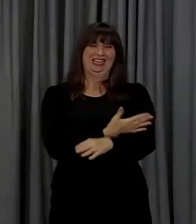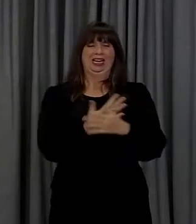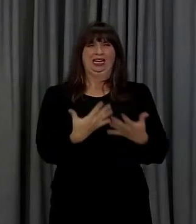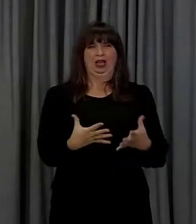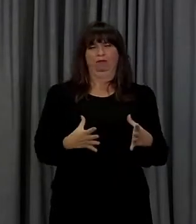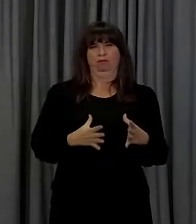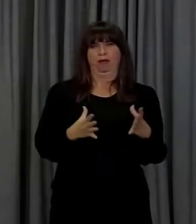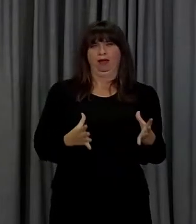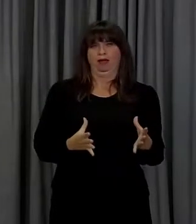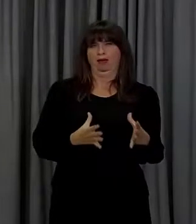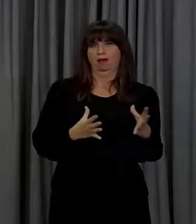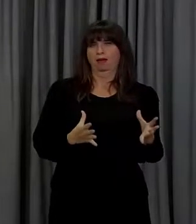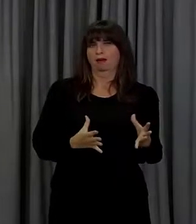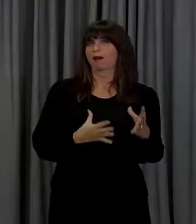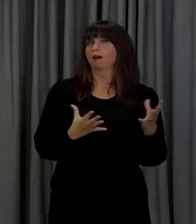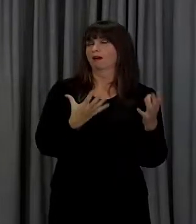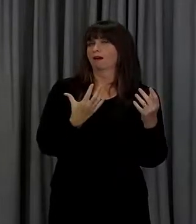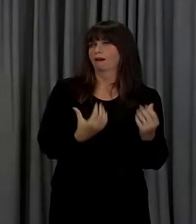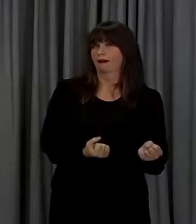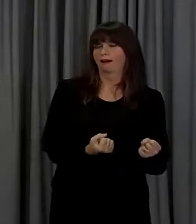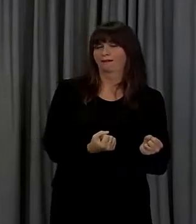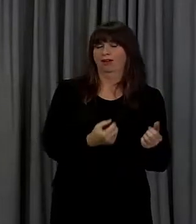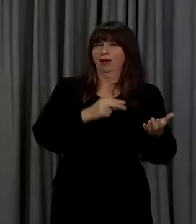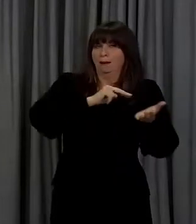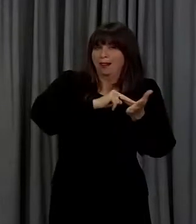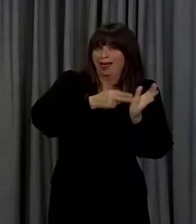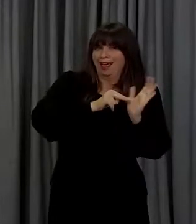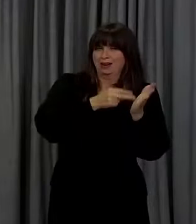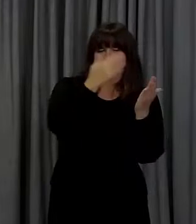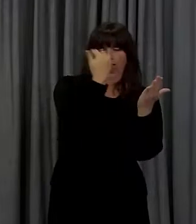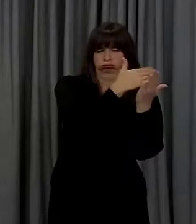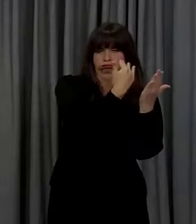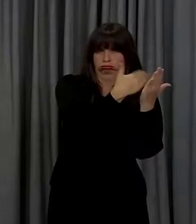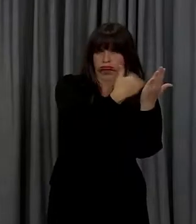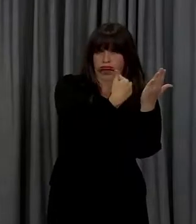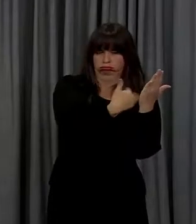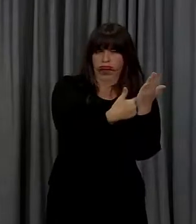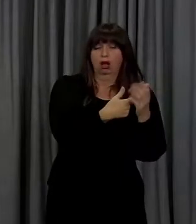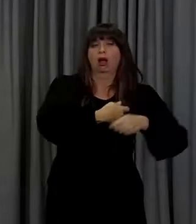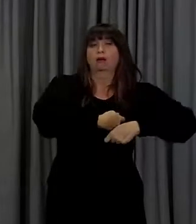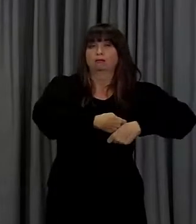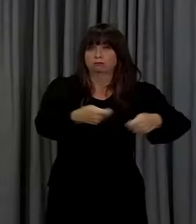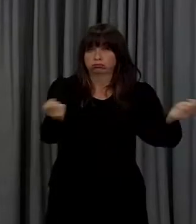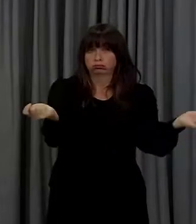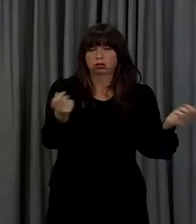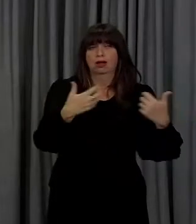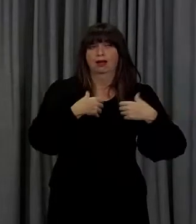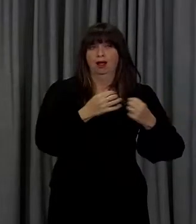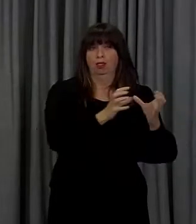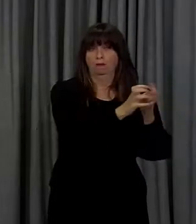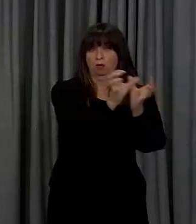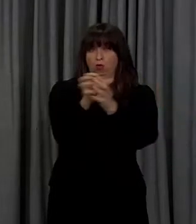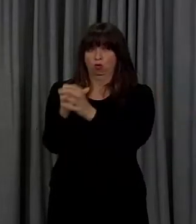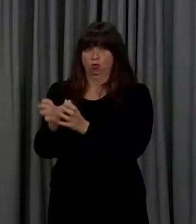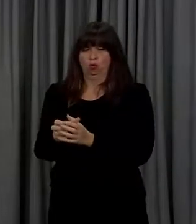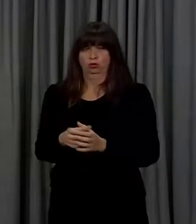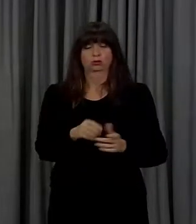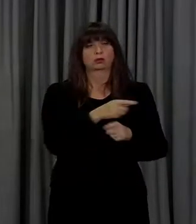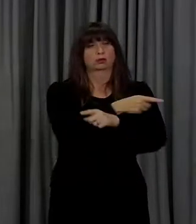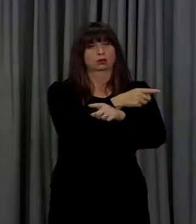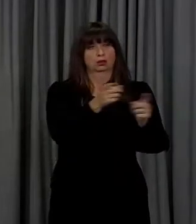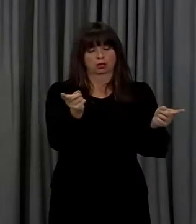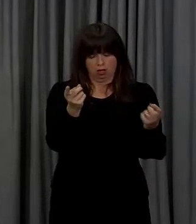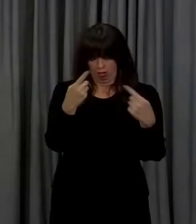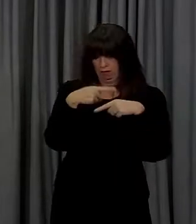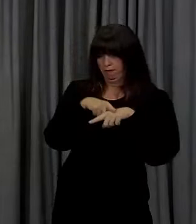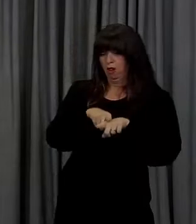in place. We've provided a framework for health boards to work towards. But on top of that, we're trying to make